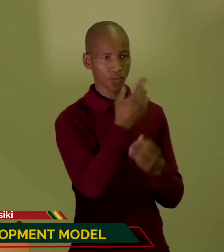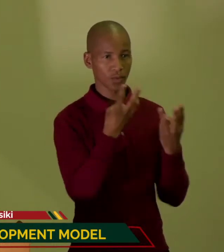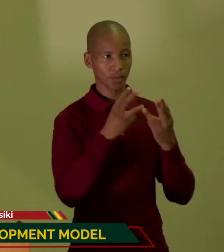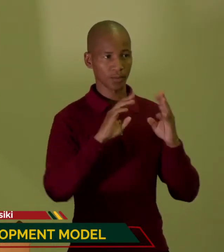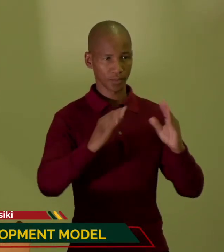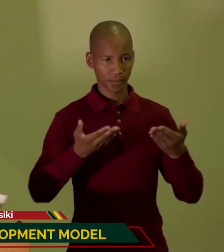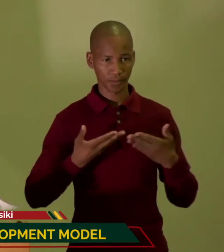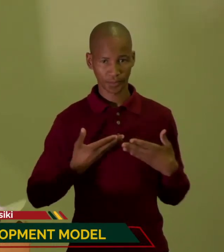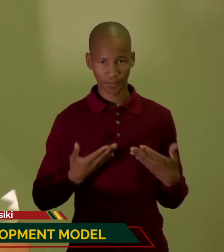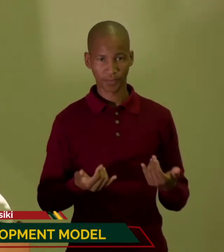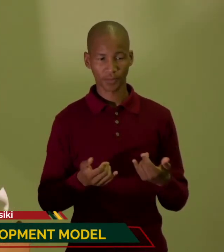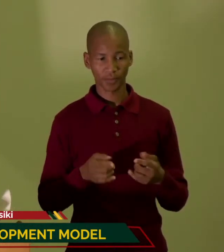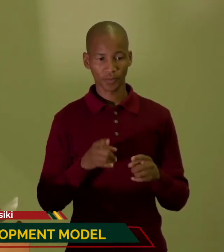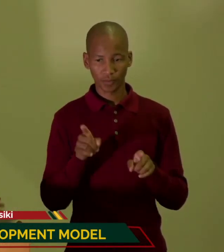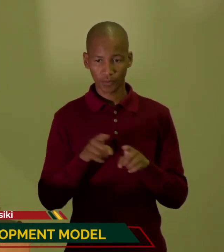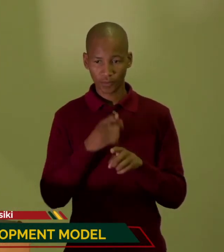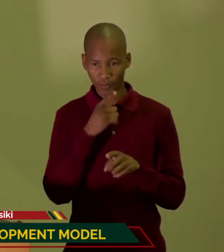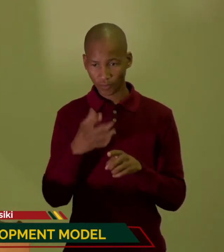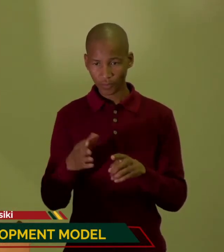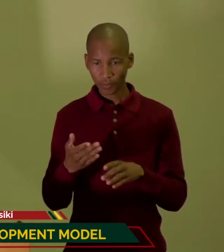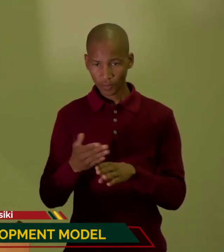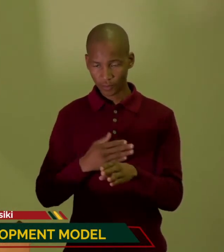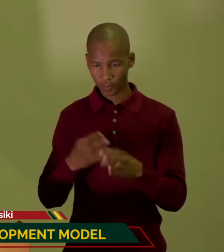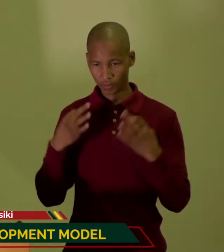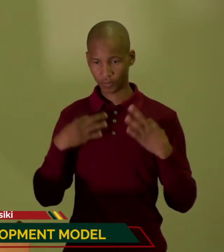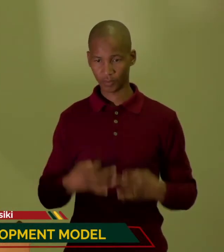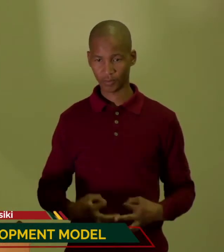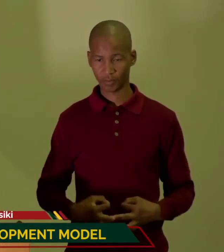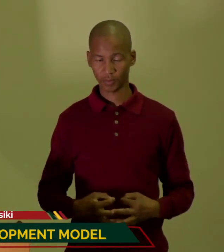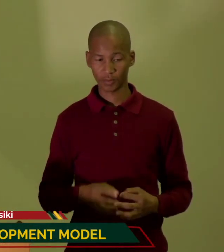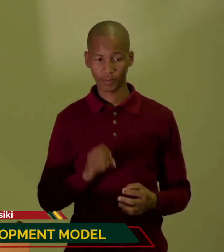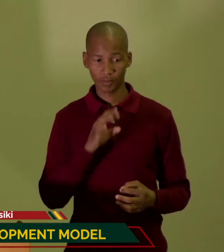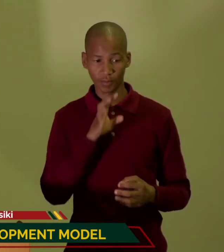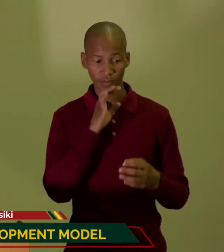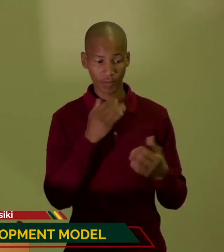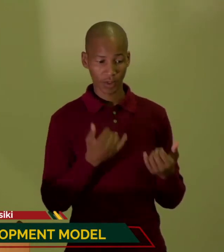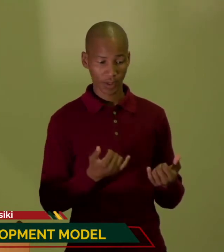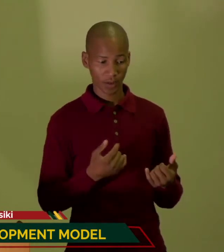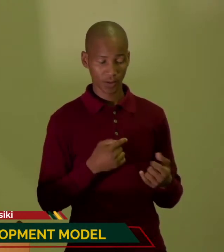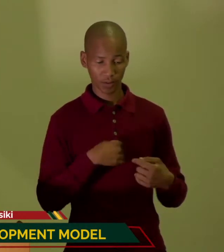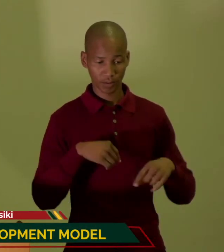njengoba besitsho sodolobha. We shall now proceed.